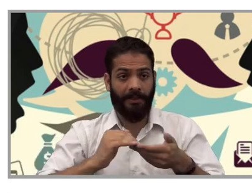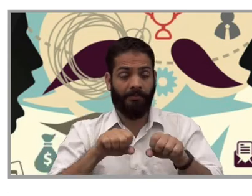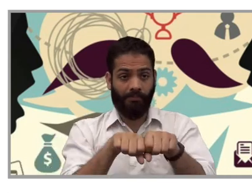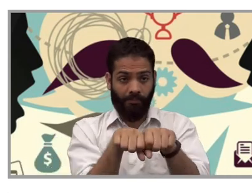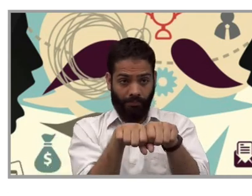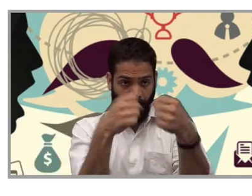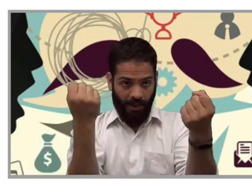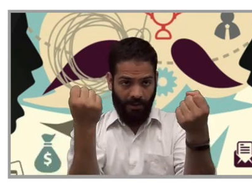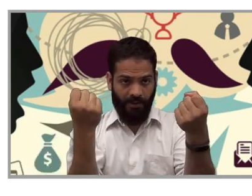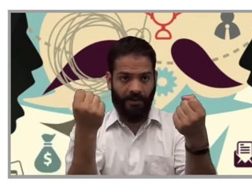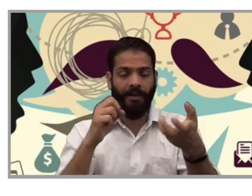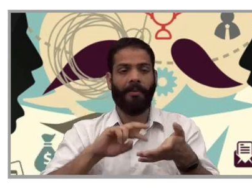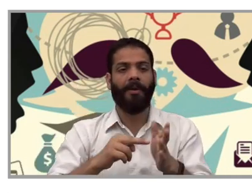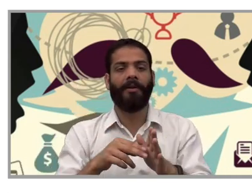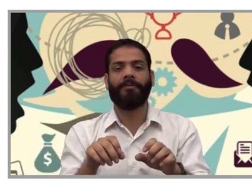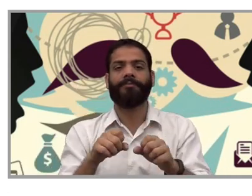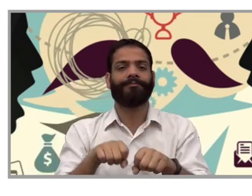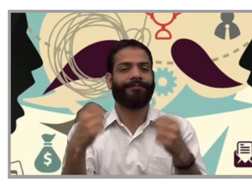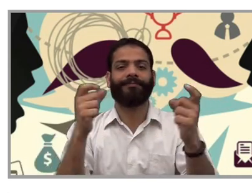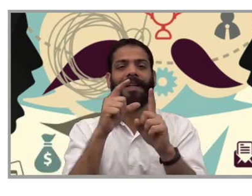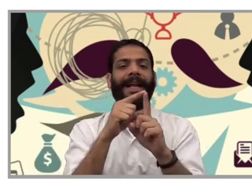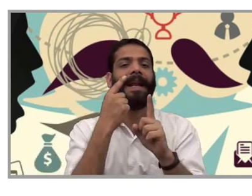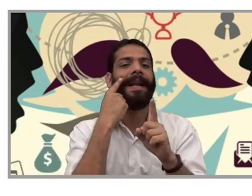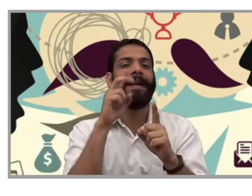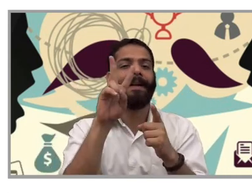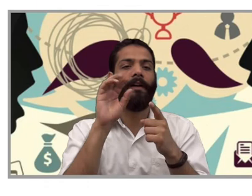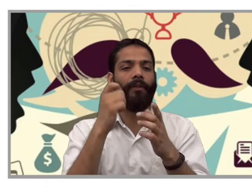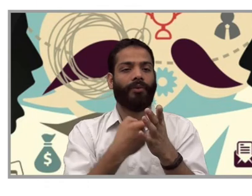Marry plus break is divorce.